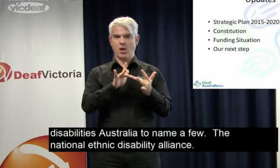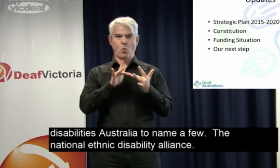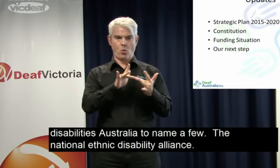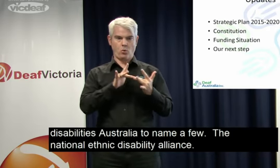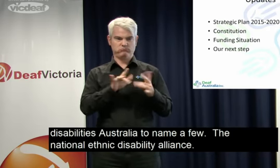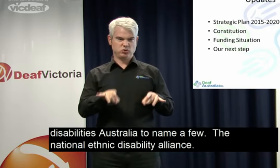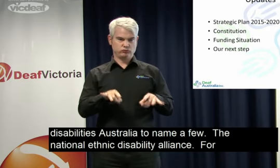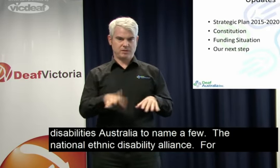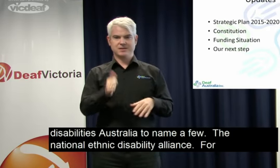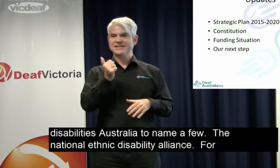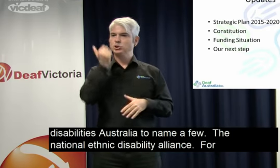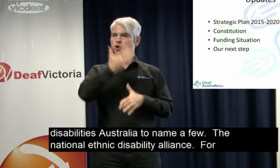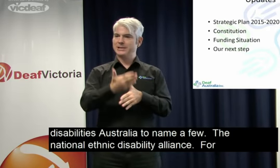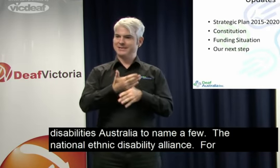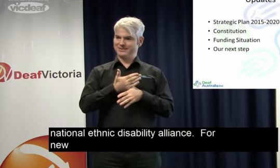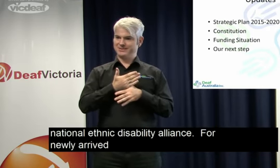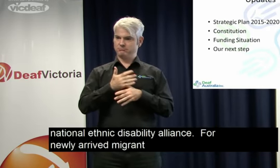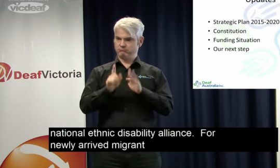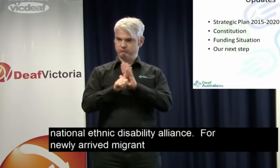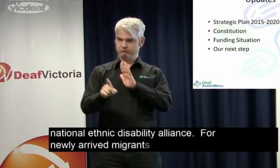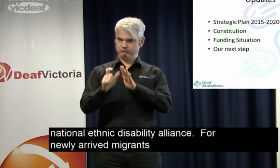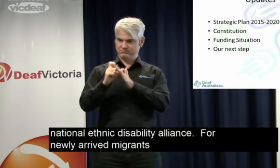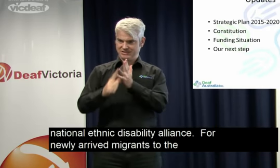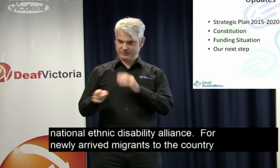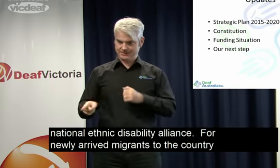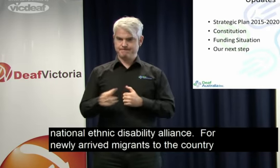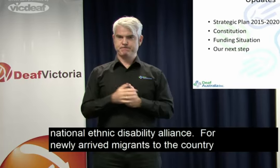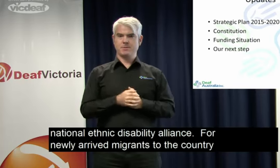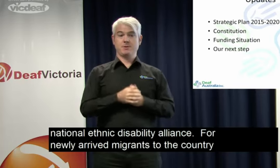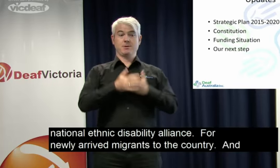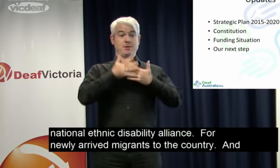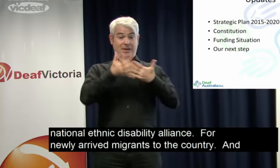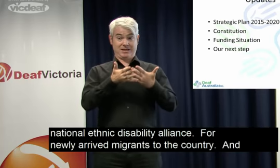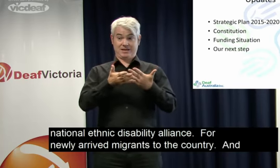and also the People's Disabilities Network, and also the Indigenous group.